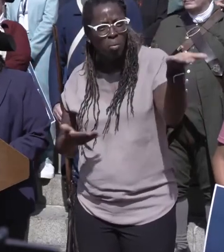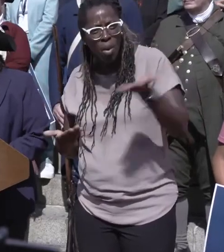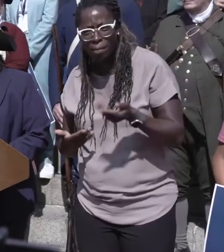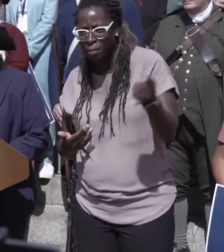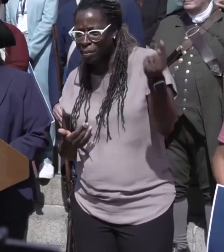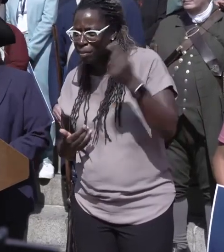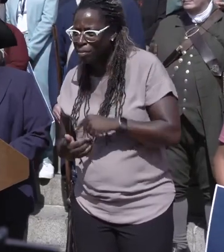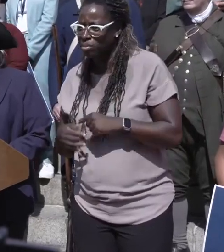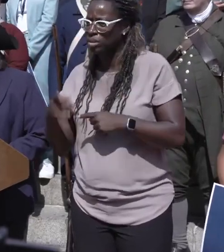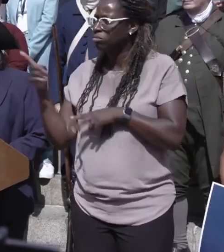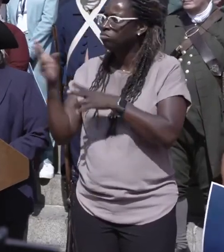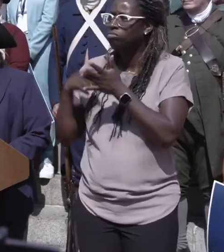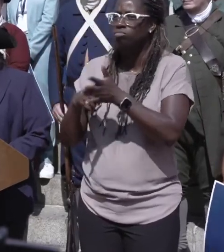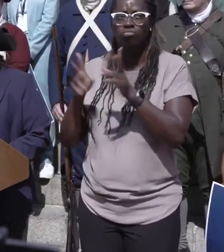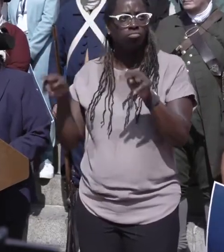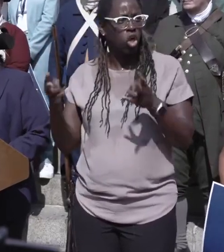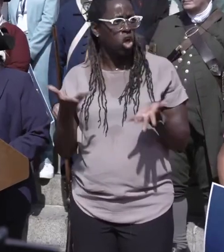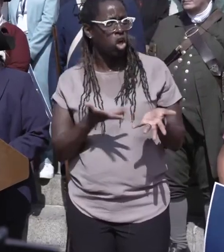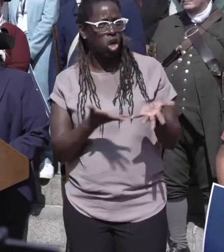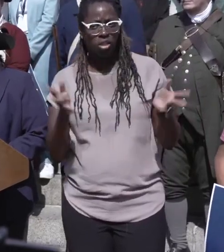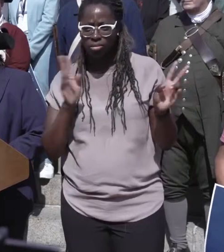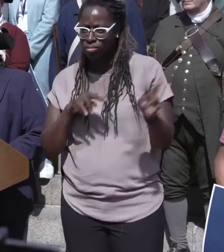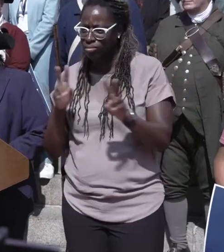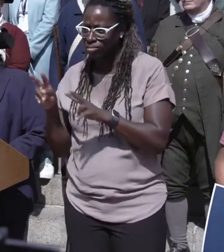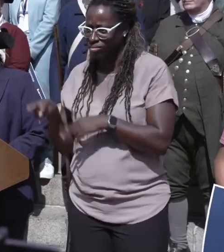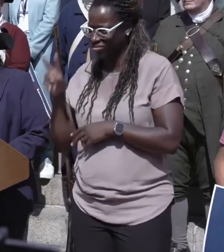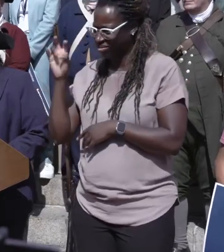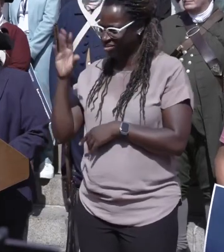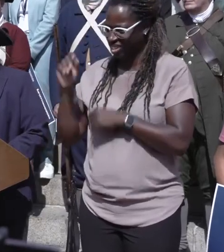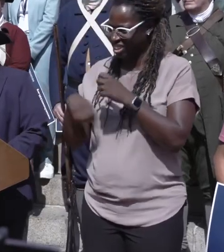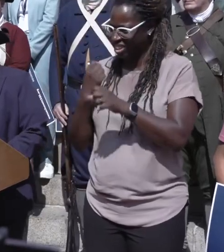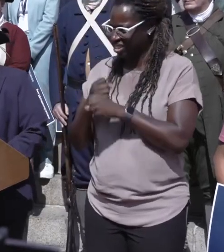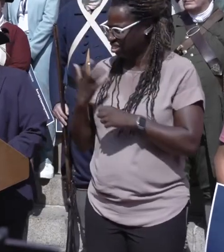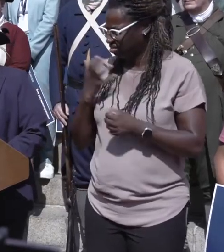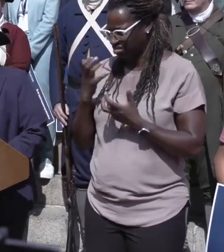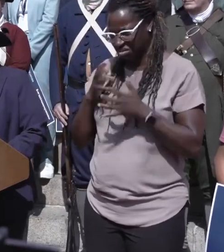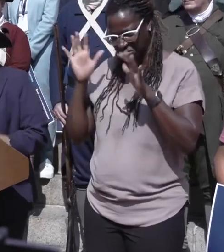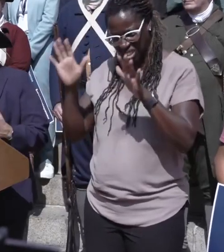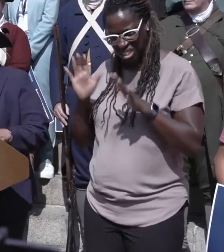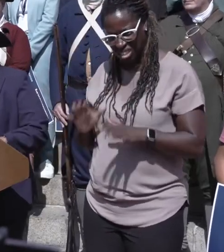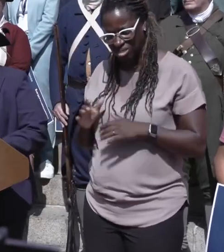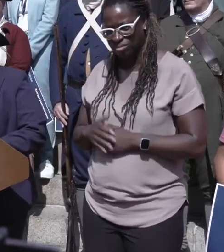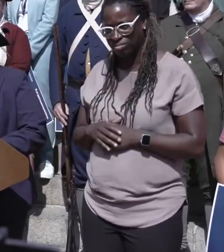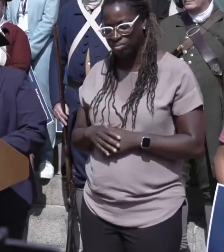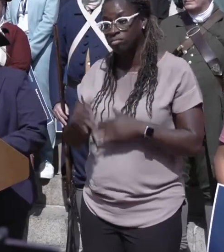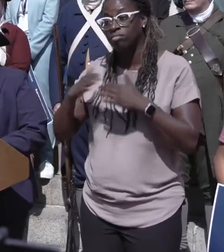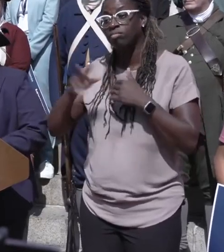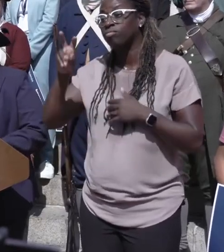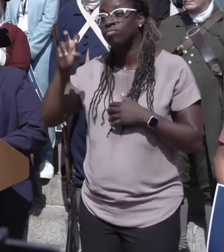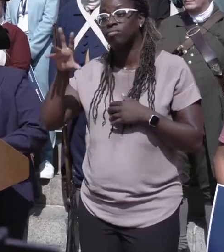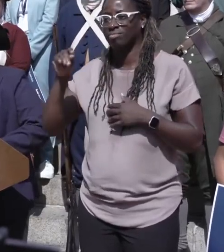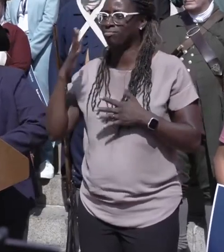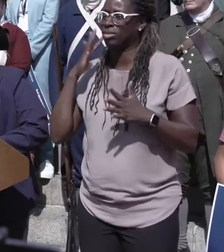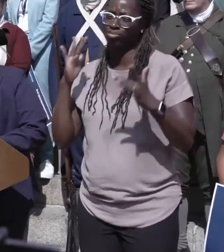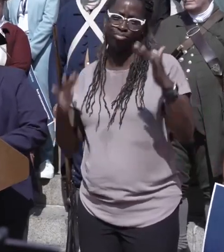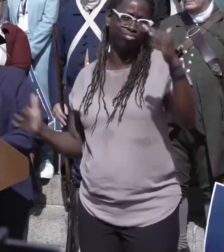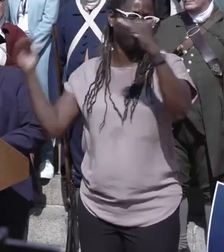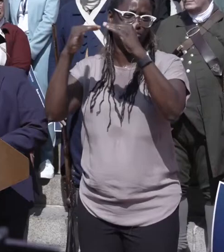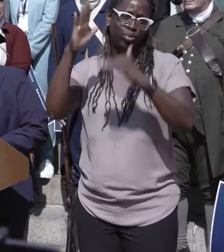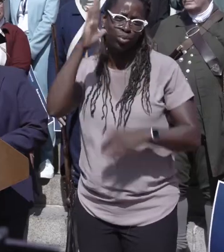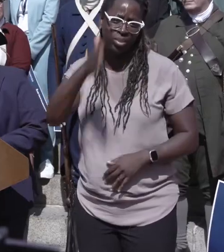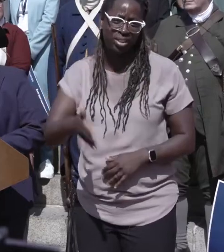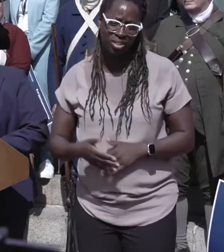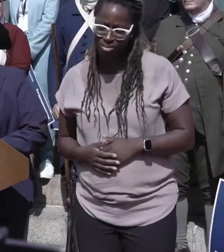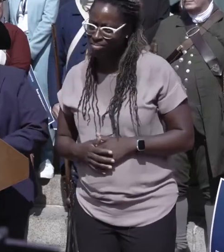250 was amazing. Our next 250 is a lot yet left to do, and we're working hard on it. And now it's my honor to introduce the leader